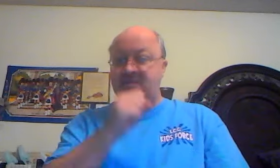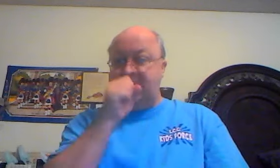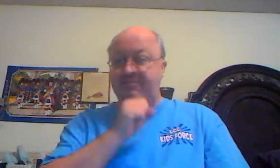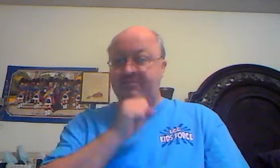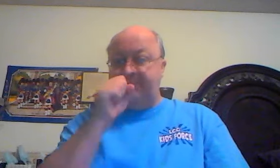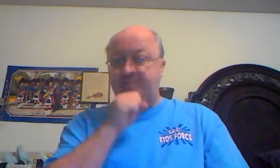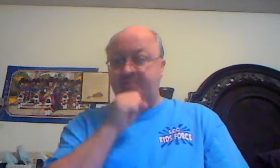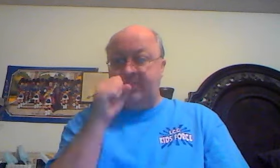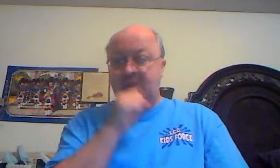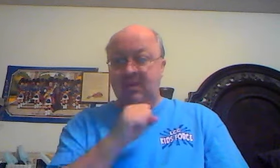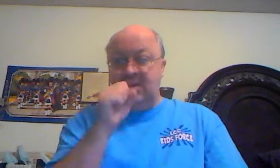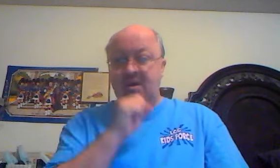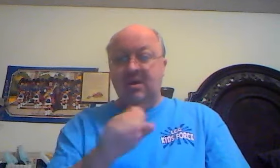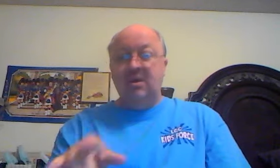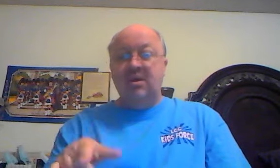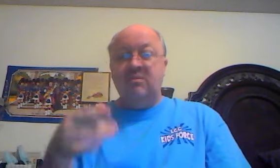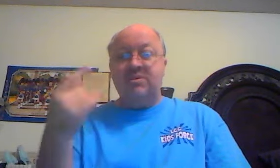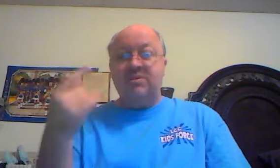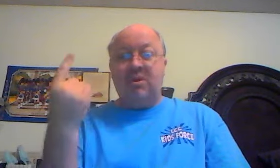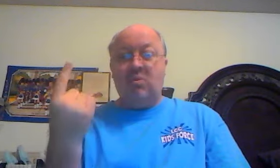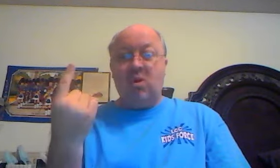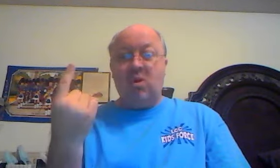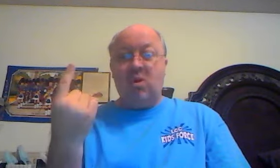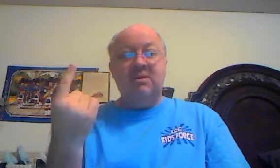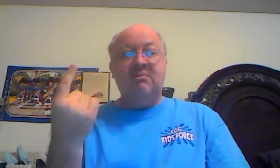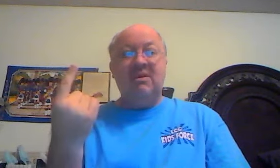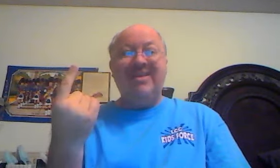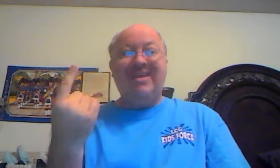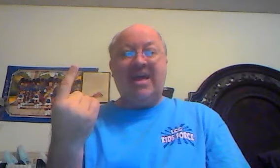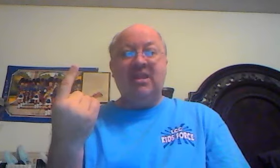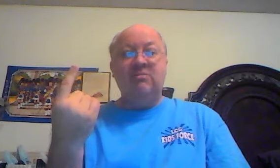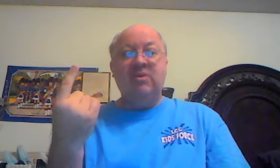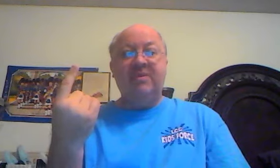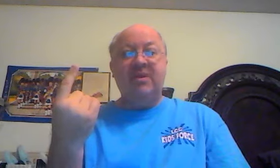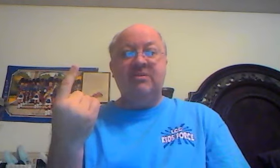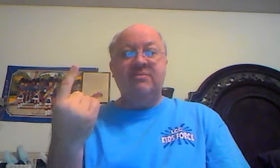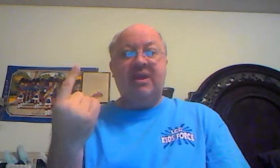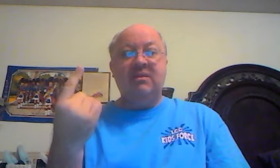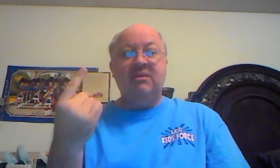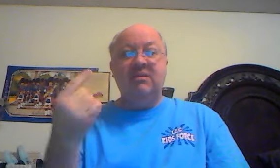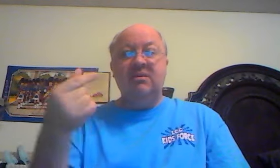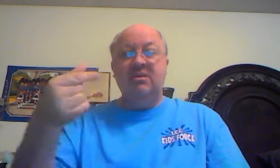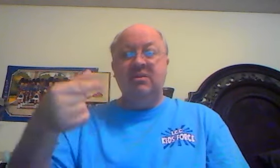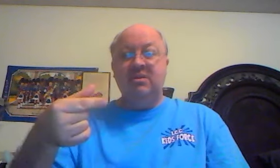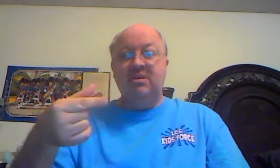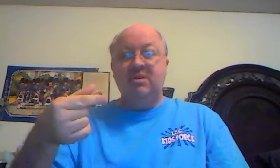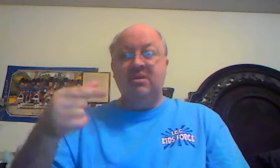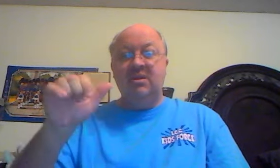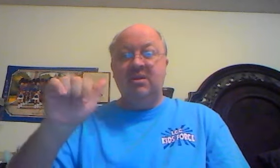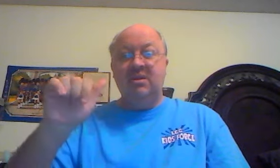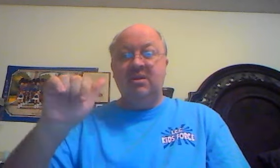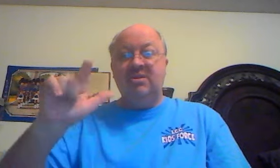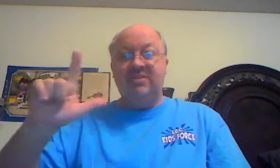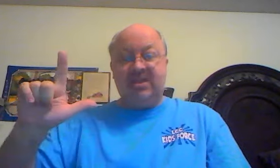cream. We're talking about 1, and then gallon we finger spell, just